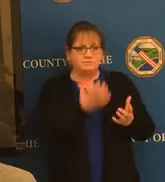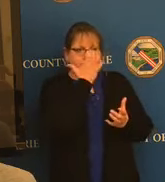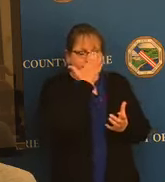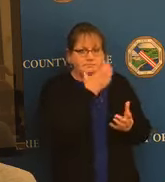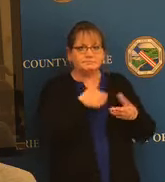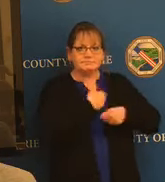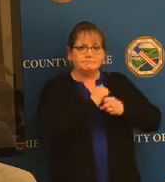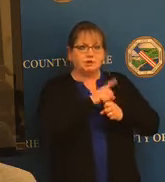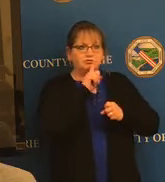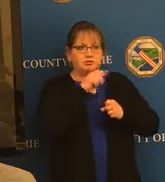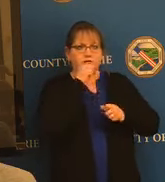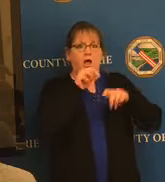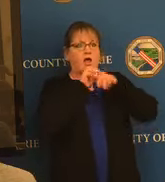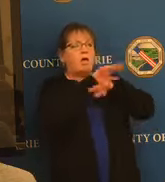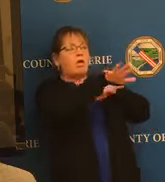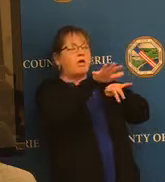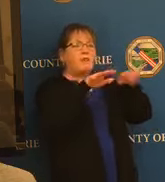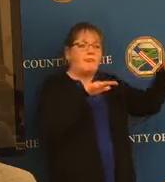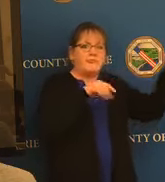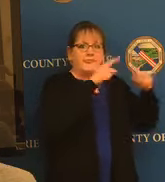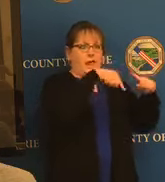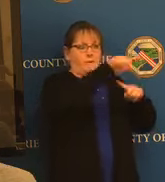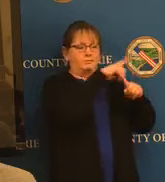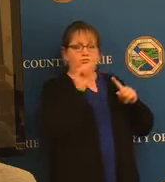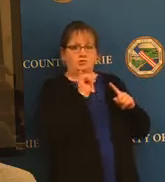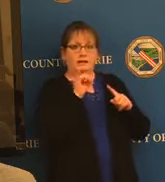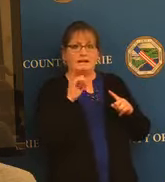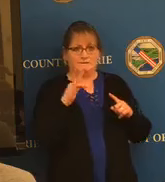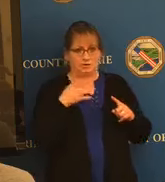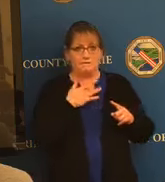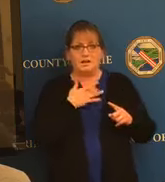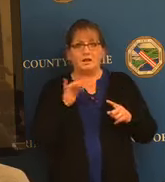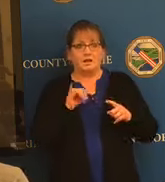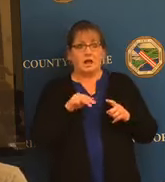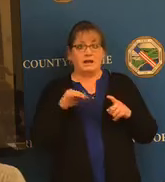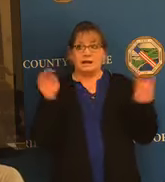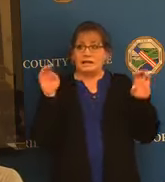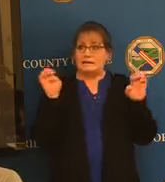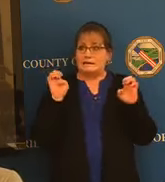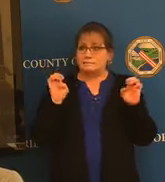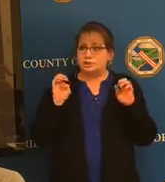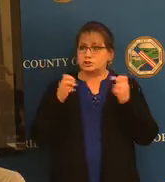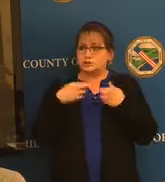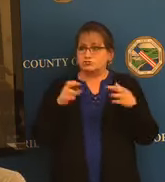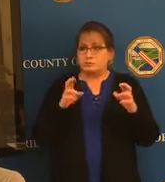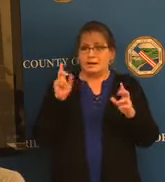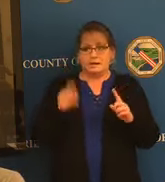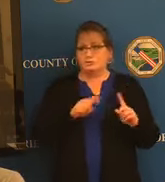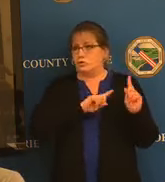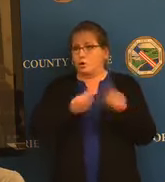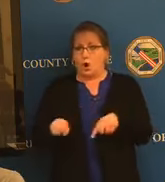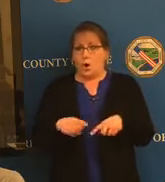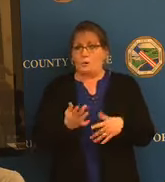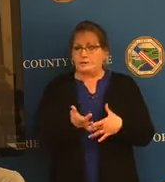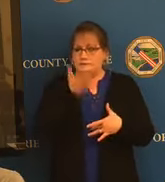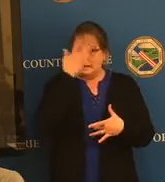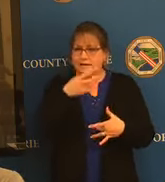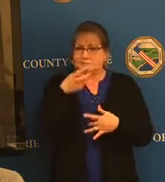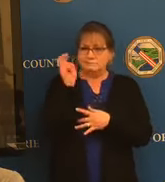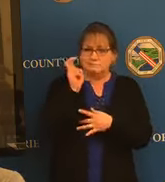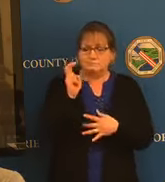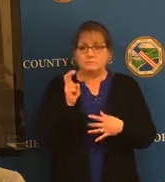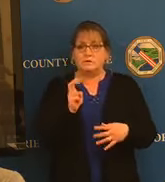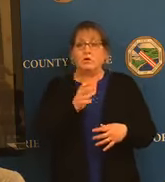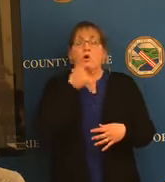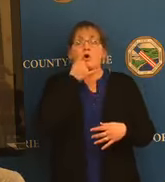people. Also, if you feel that you need to be seen in an emergency department because you're very sick, again, when you call